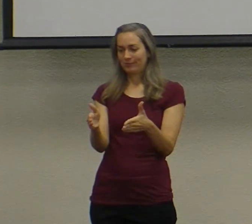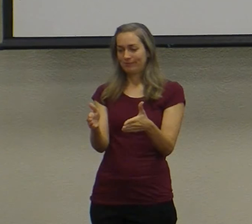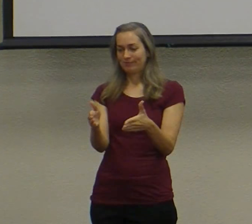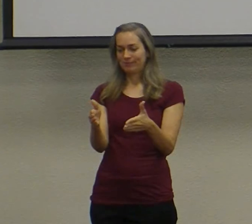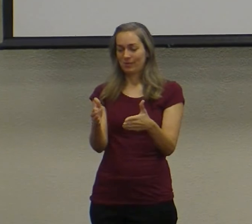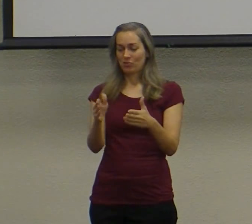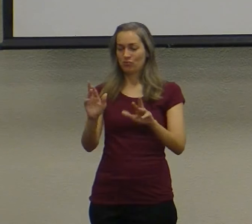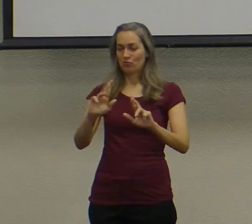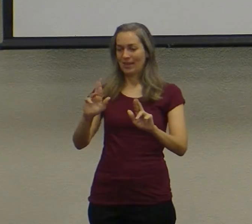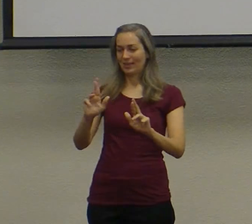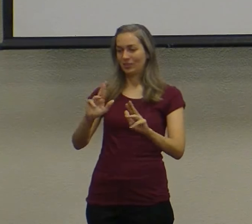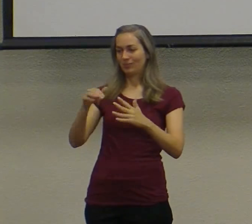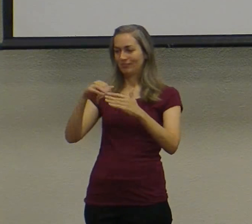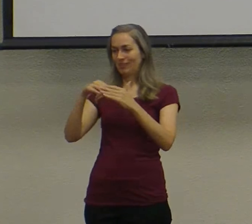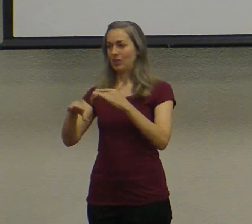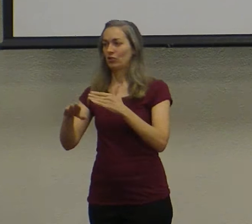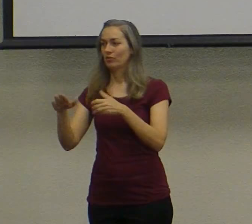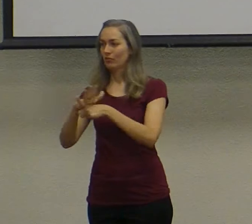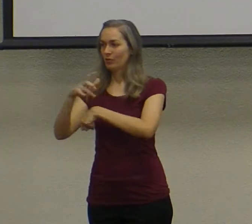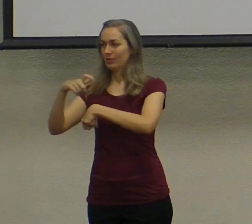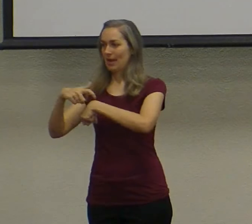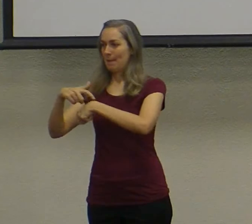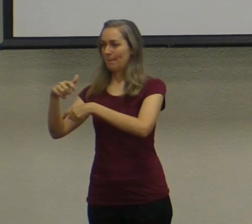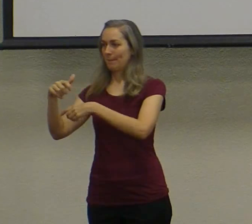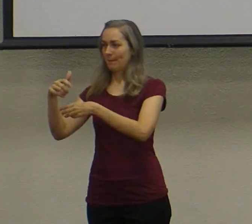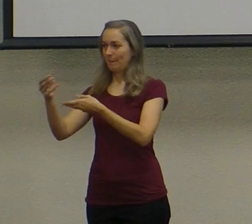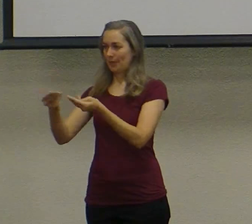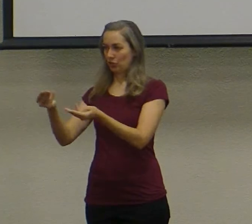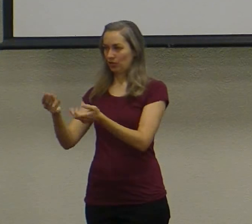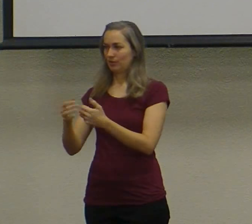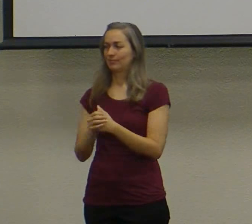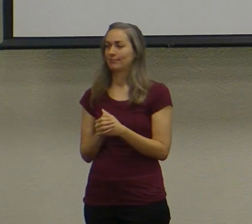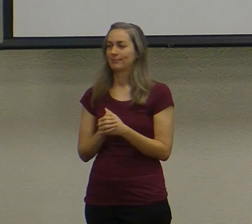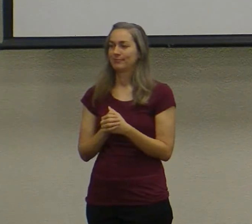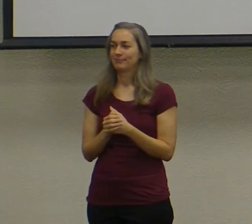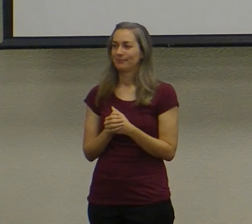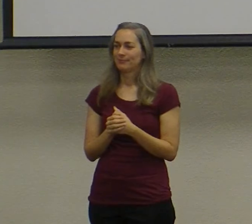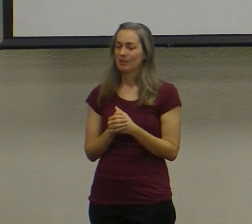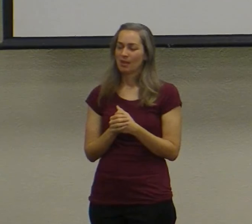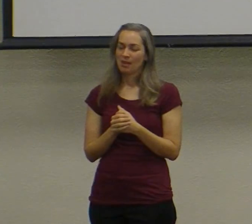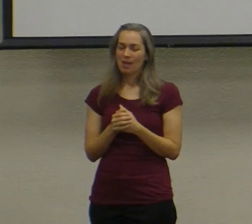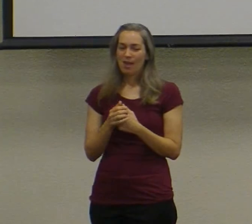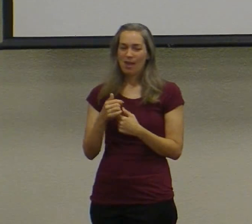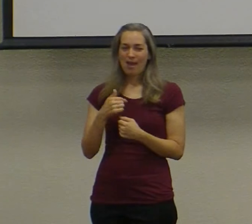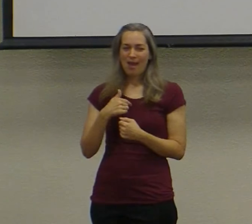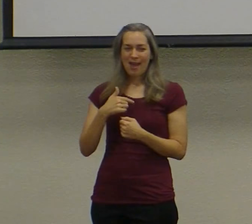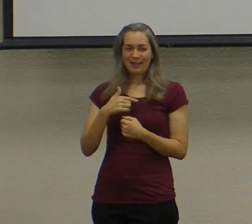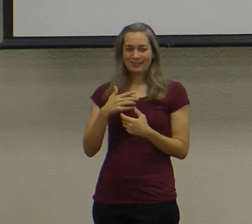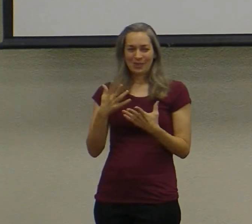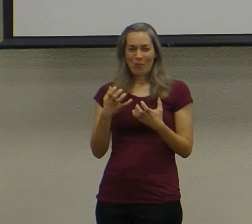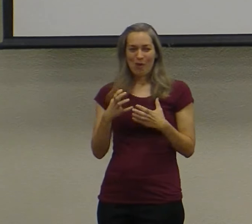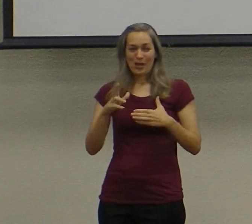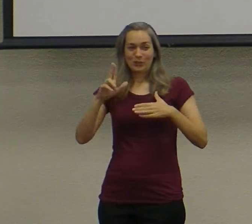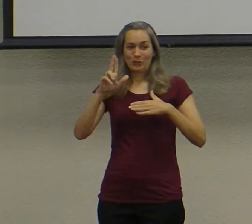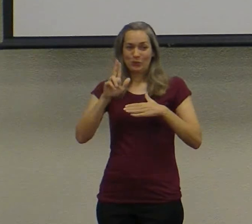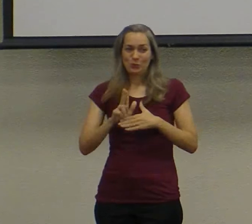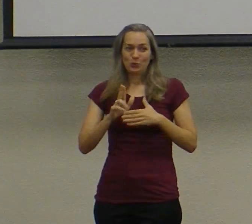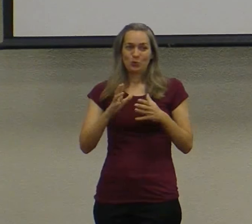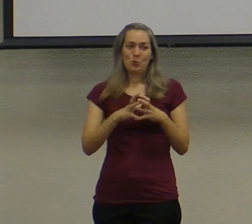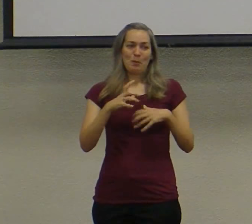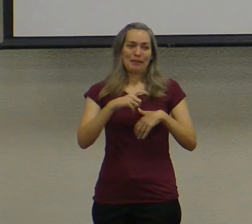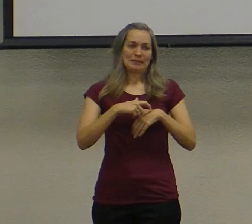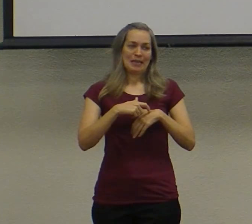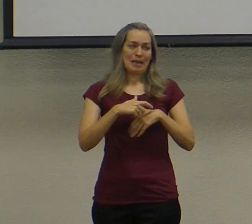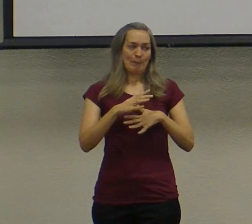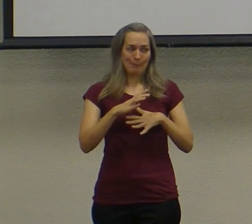ministry. And so we want to be helpful in doing that. I don't want to take too much of their time, but I do want to read a little bit